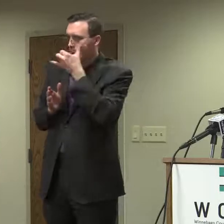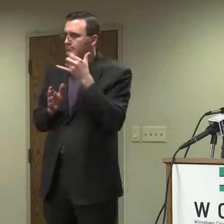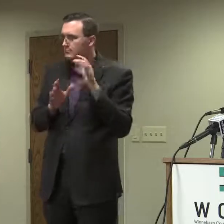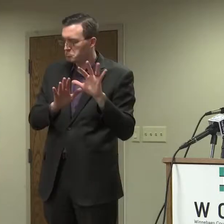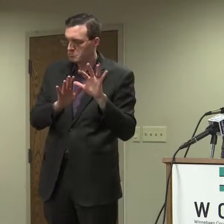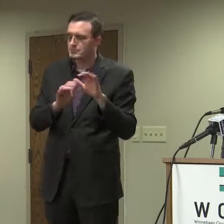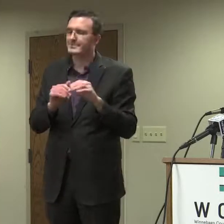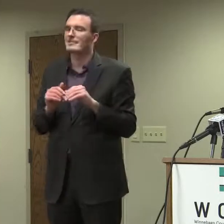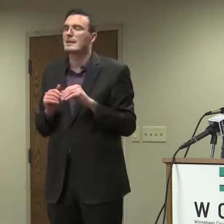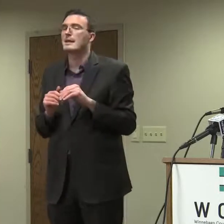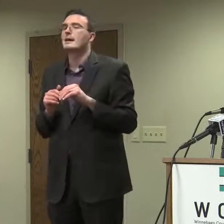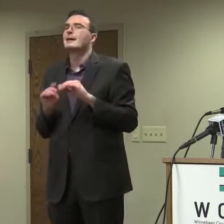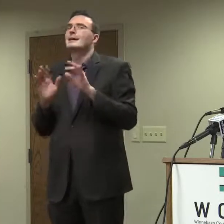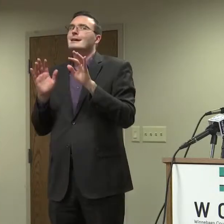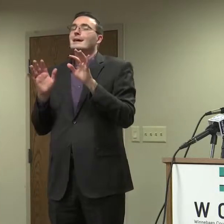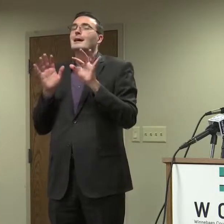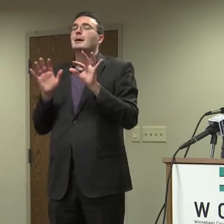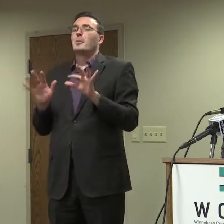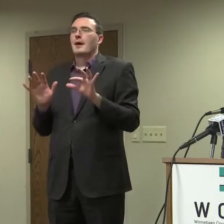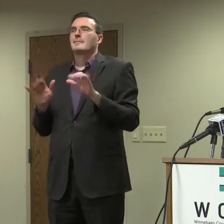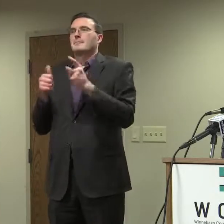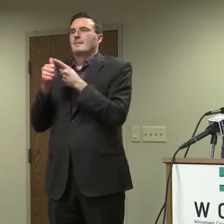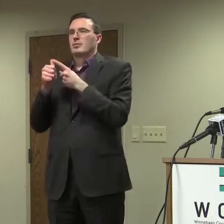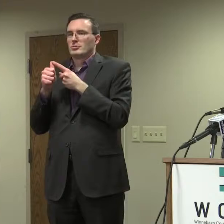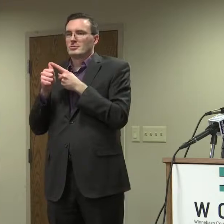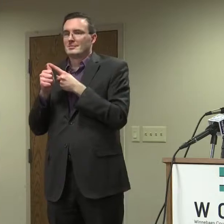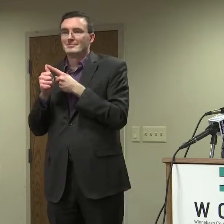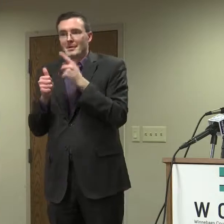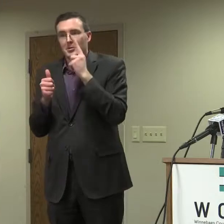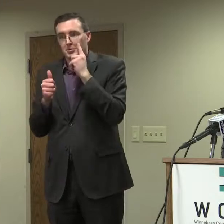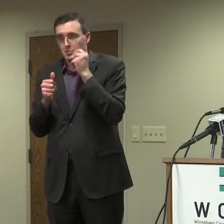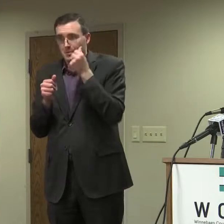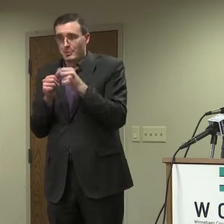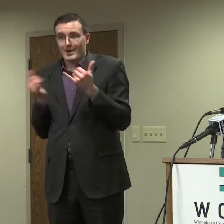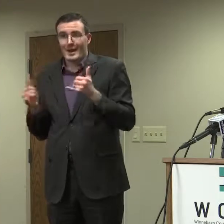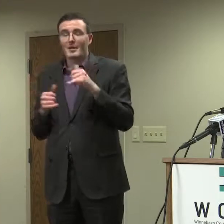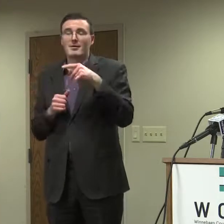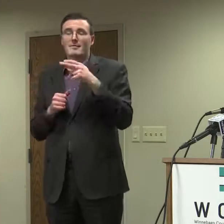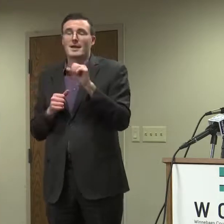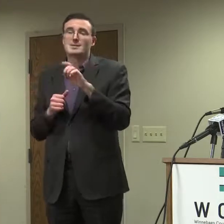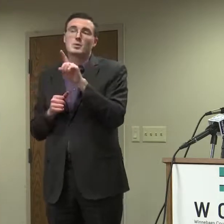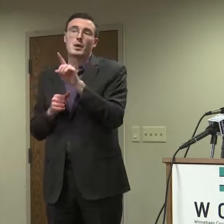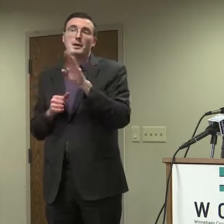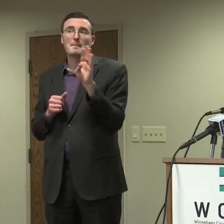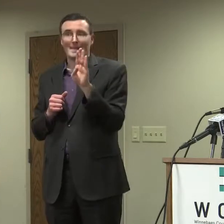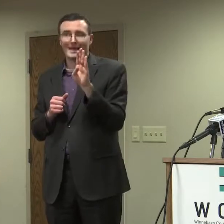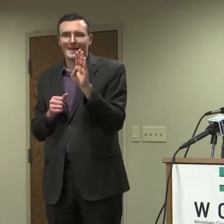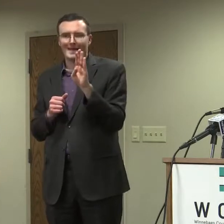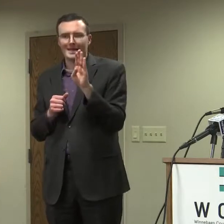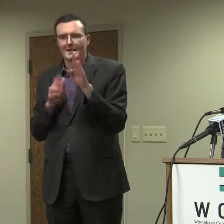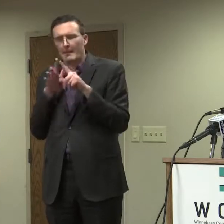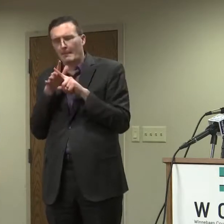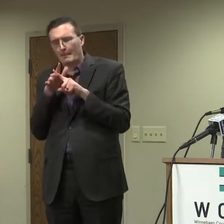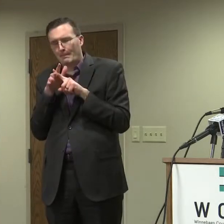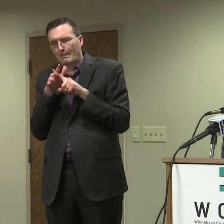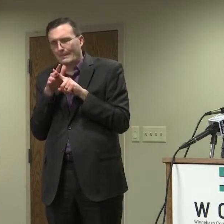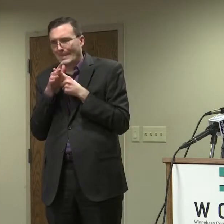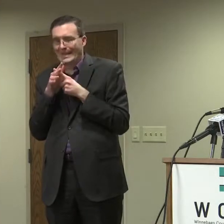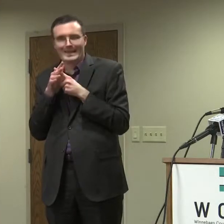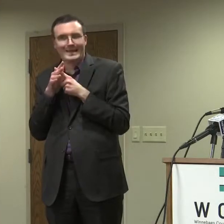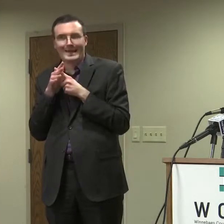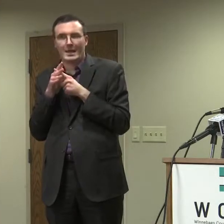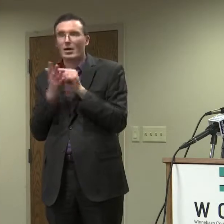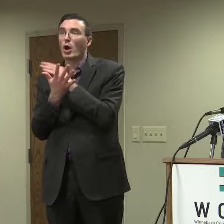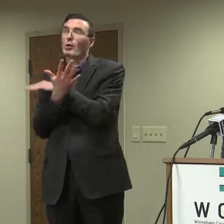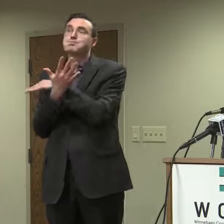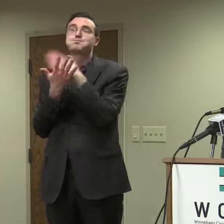still early in phase 1B. So again, when people say, how long will it take?